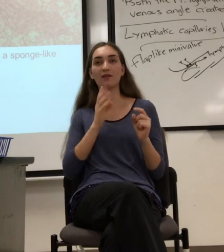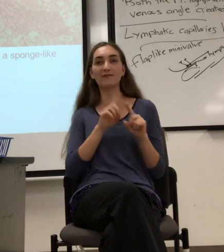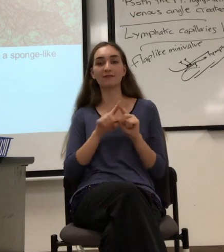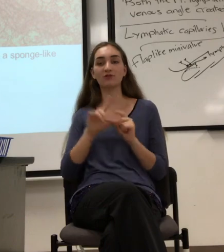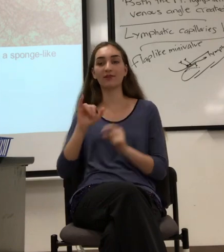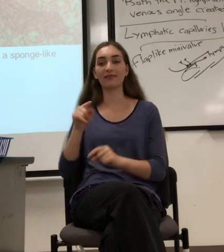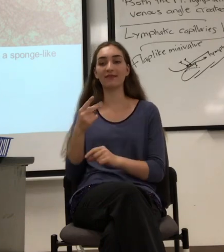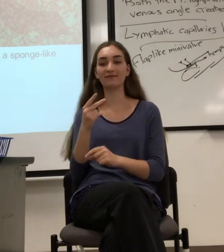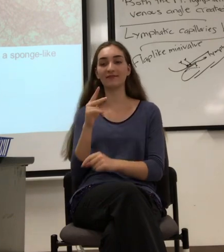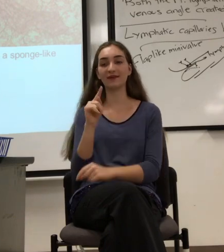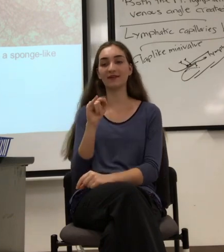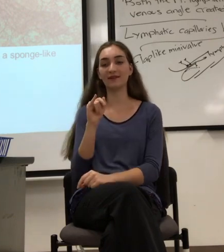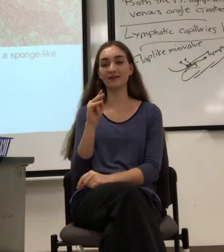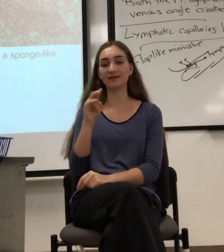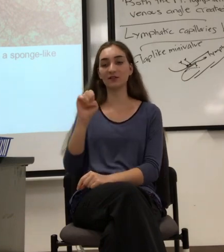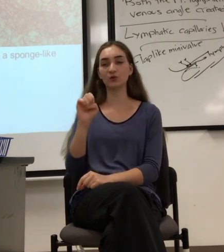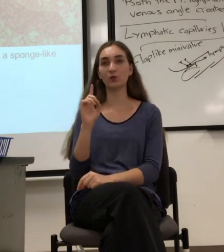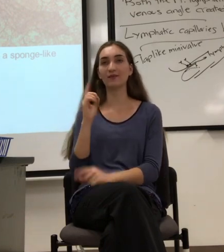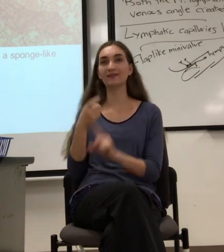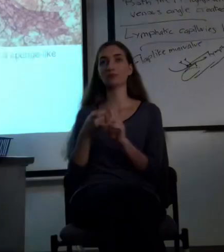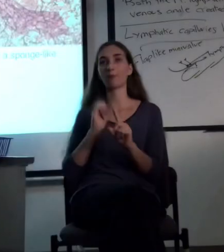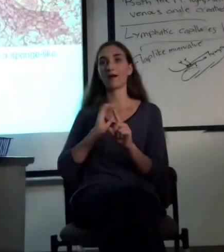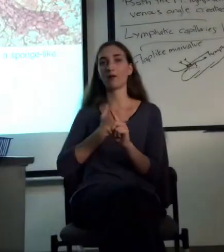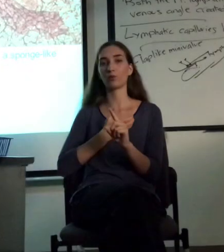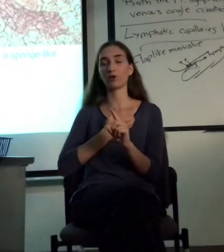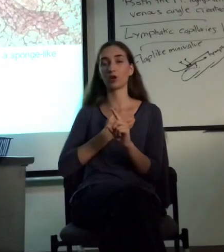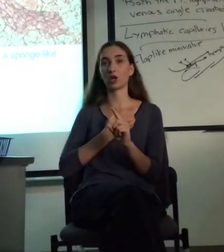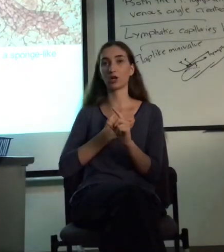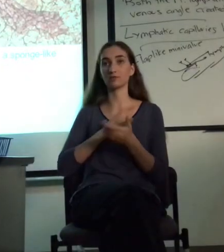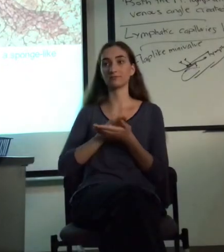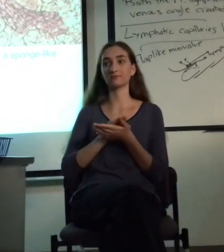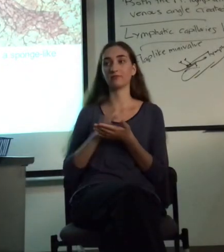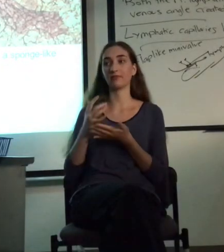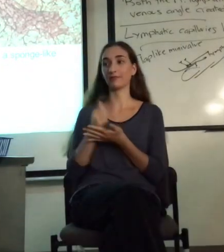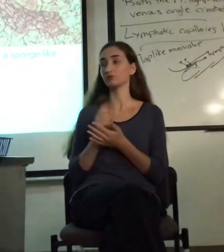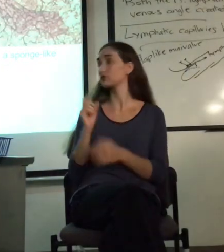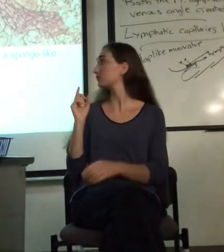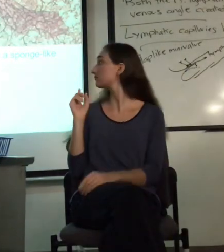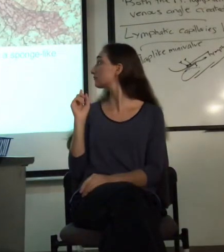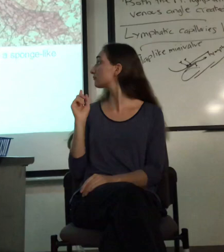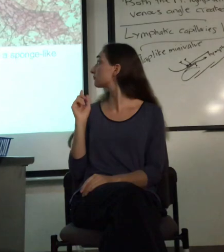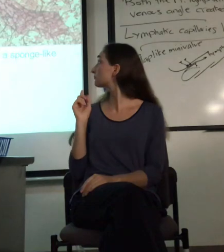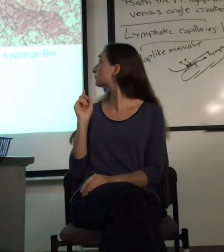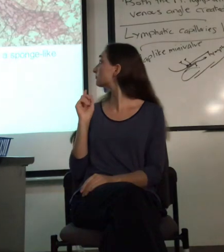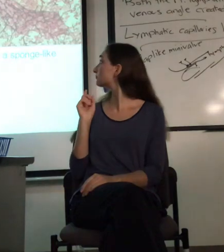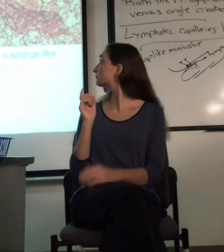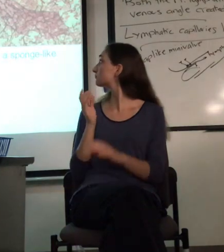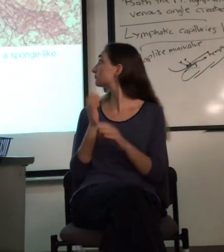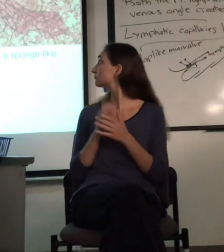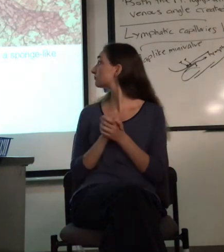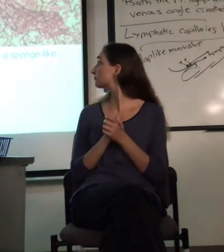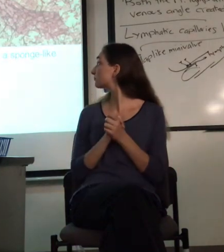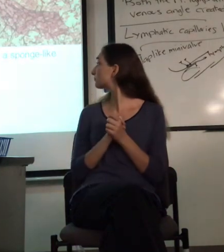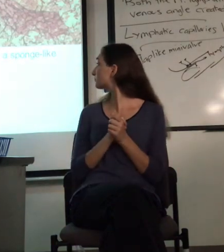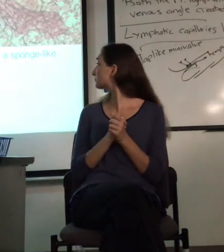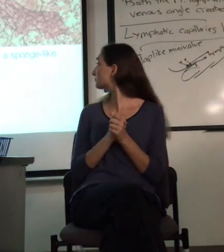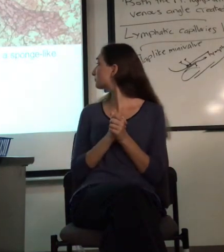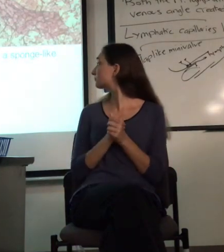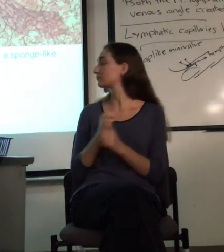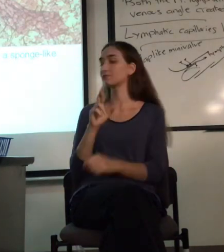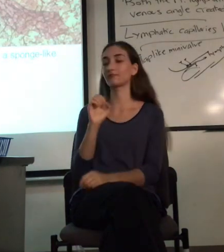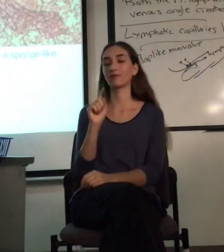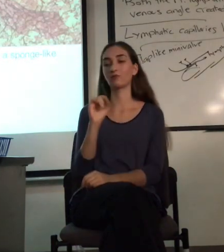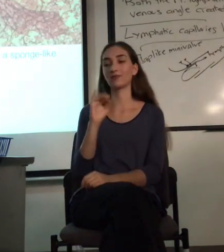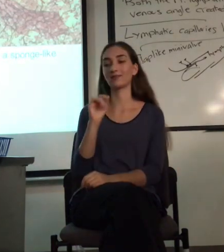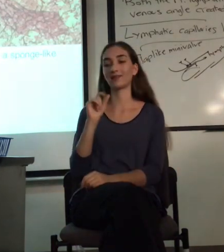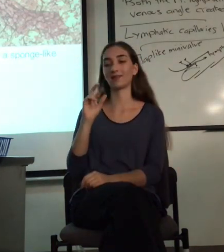slide. This is actually from our collection of the main tissue type, cingulate lymphatics, reticular tissue. So what you're seeing